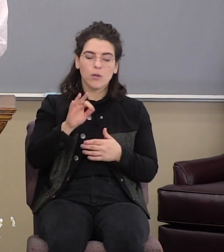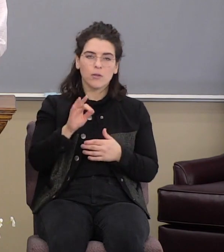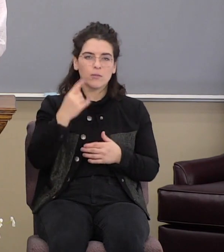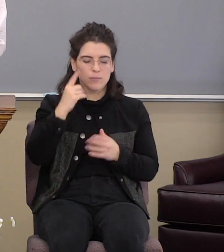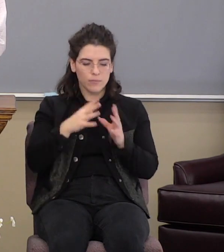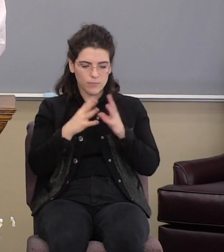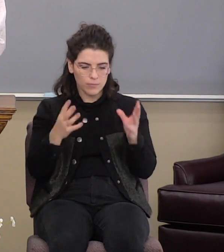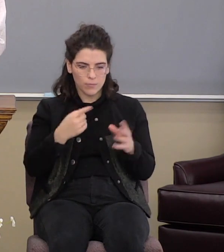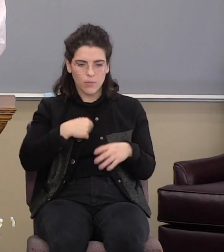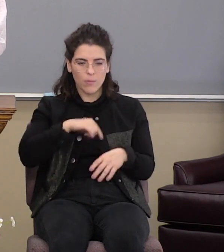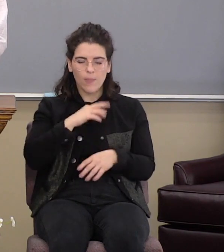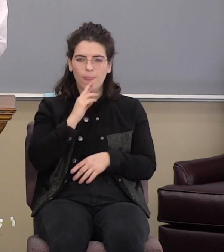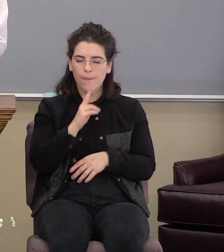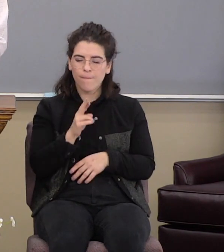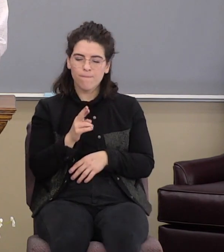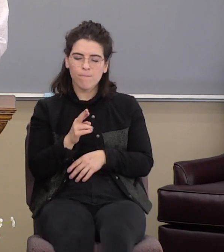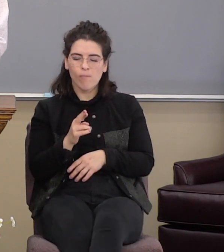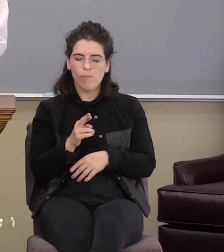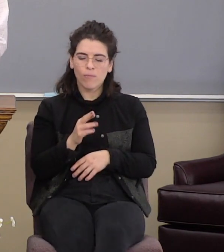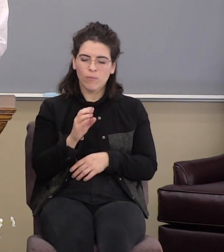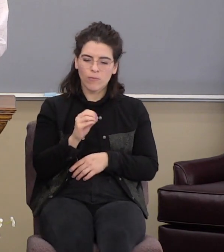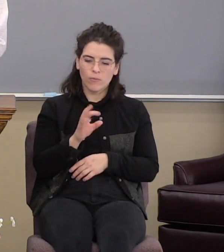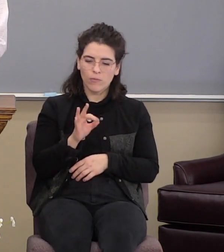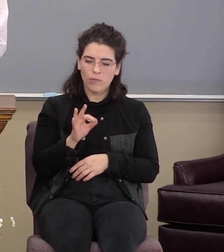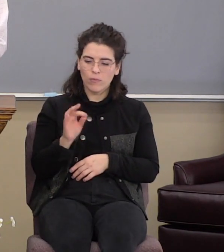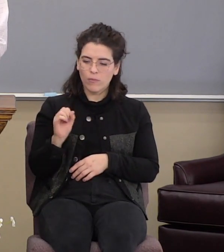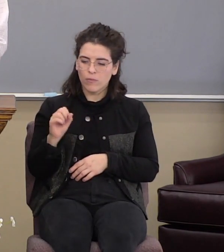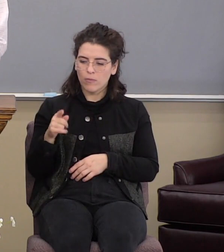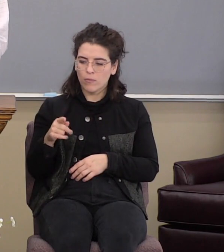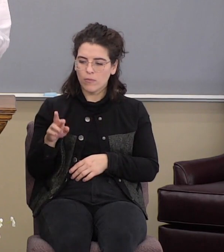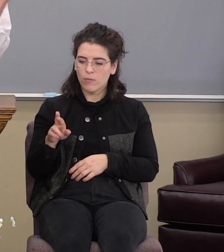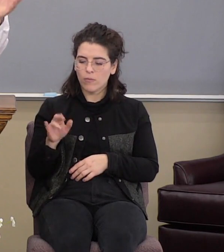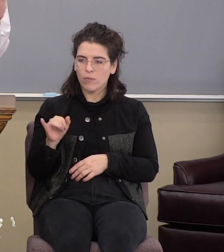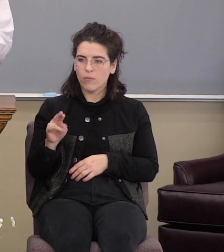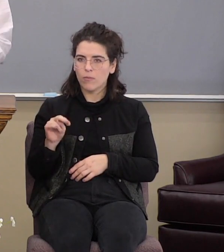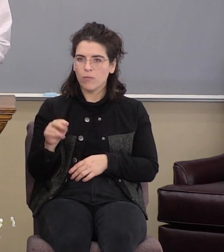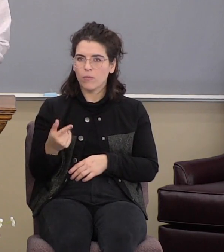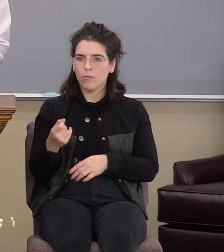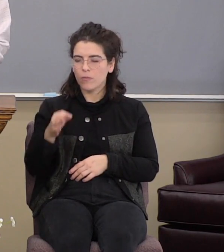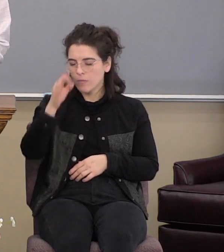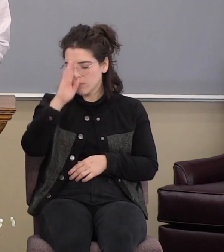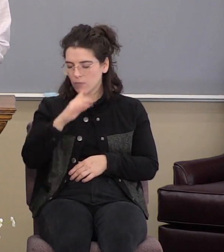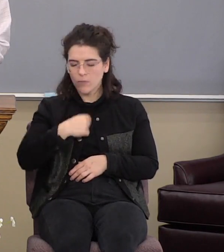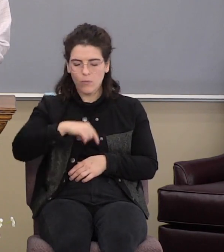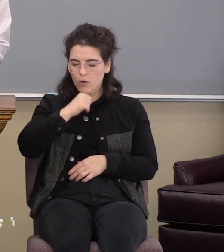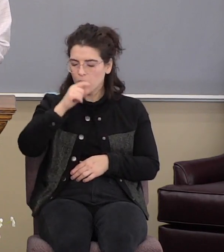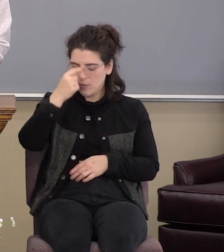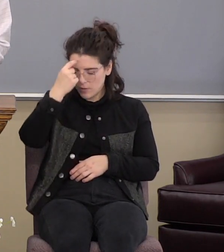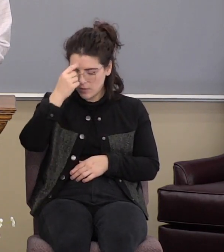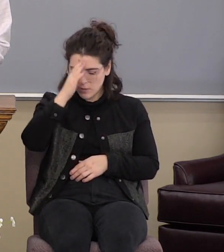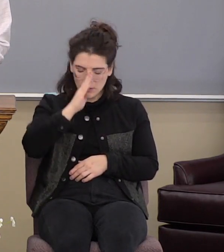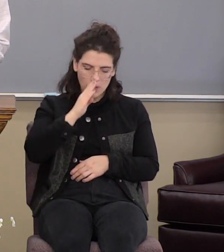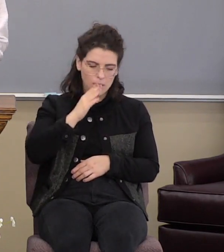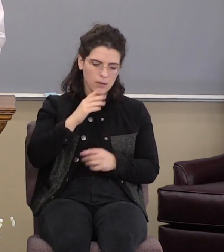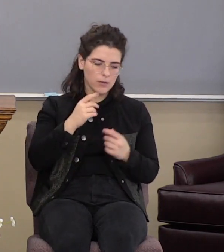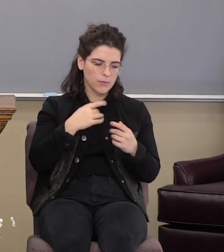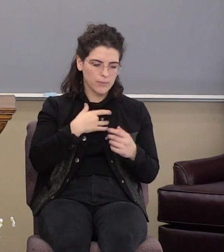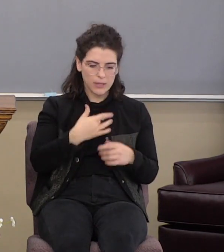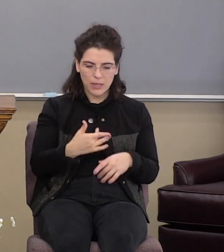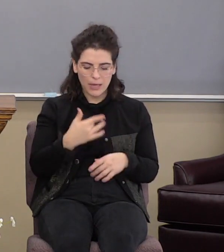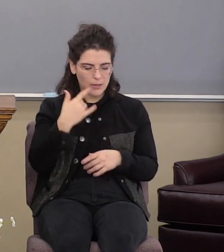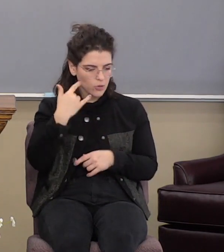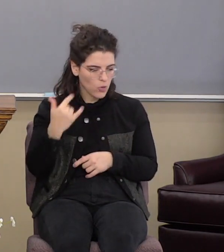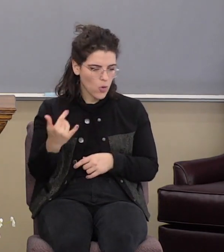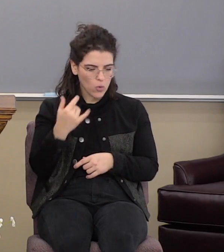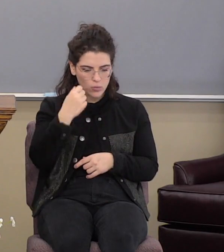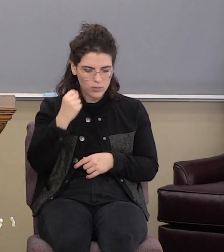talking to the unbeliever, the offspring of God, we ought not to think that the Godhead is like unto gold, silver, but when